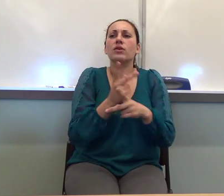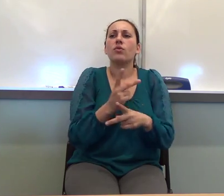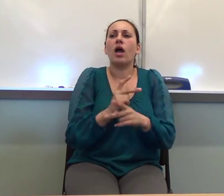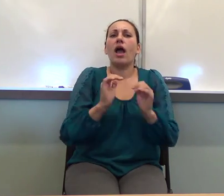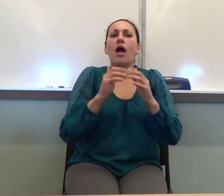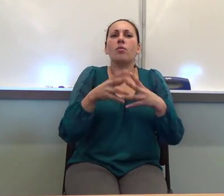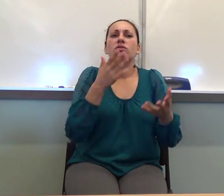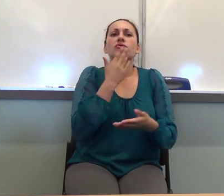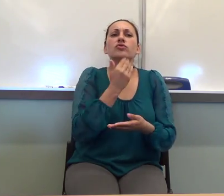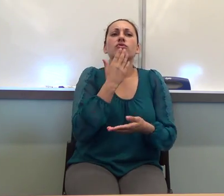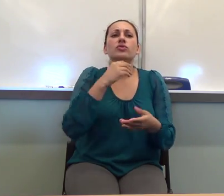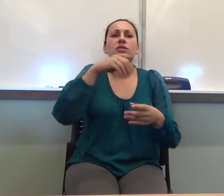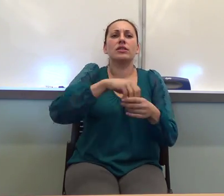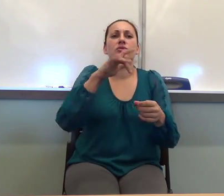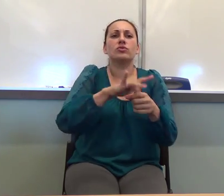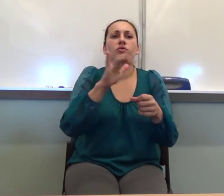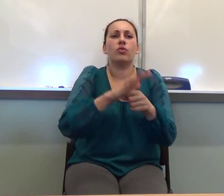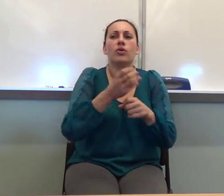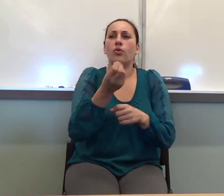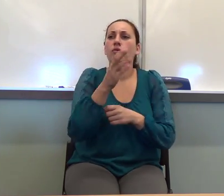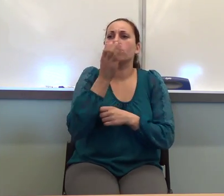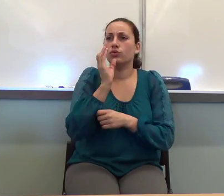which has the greatest amount of sugar per fluid ounce.